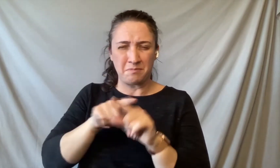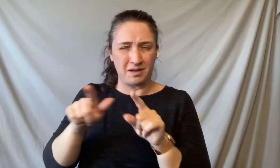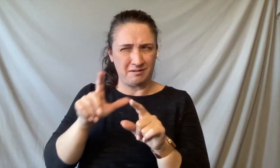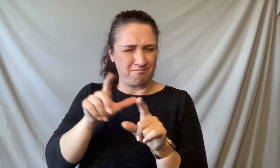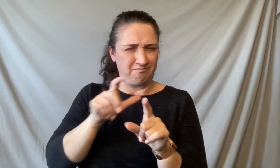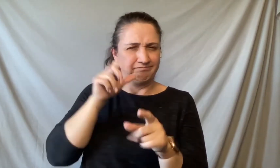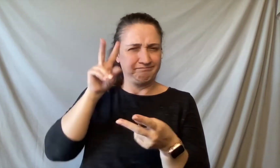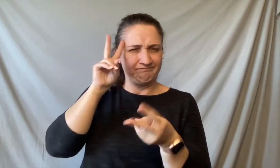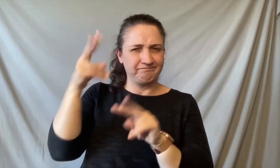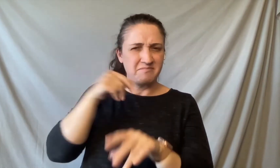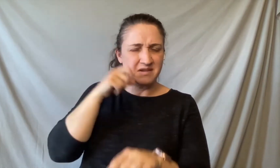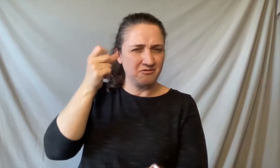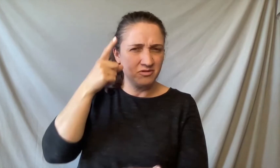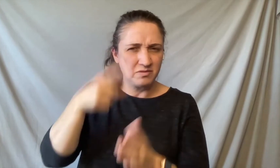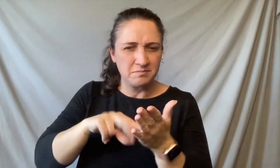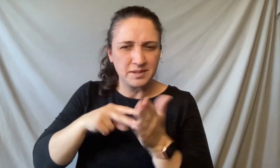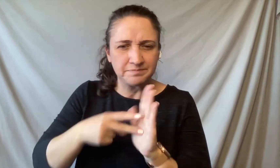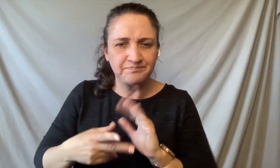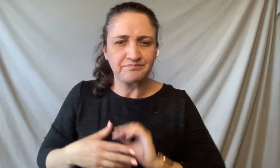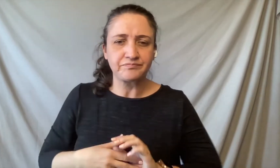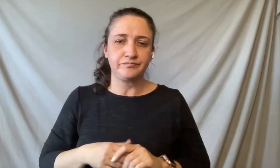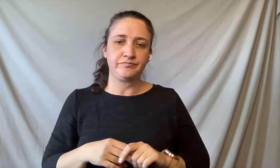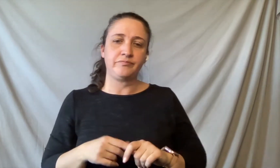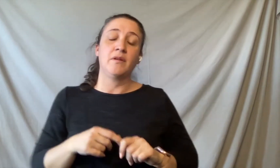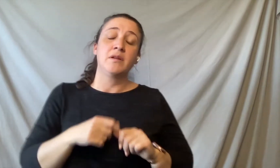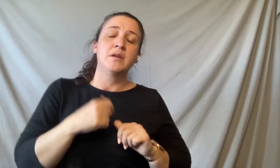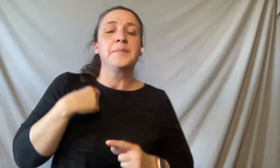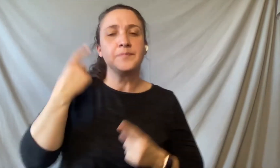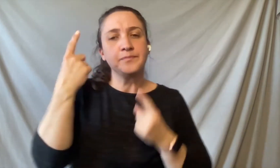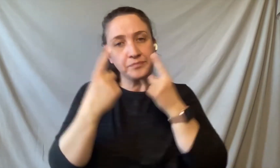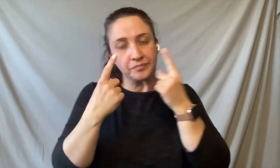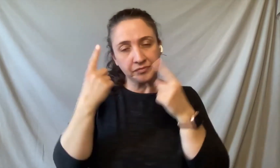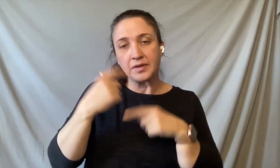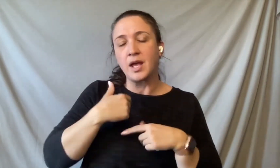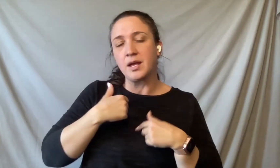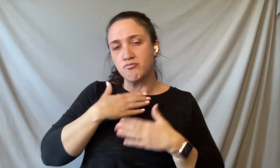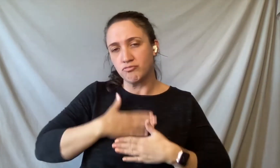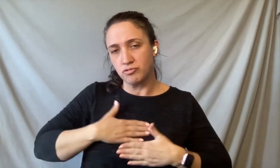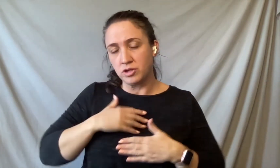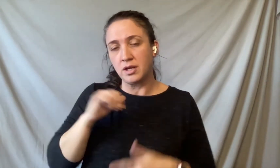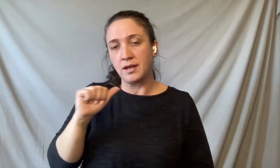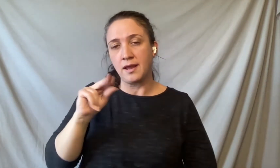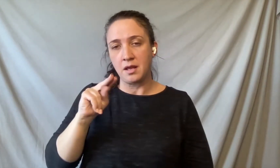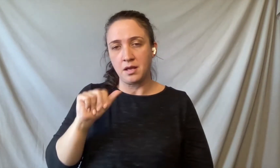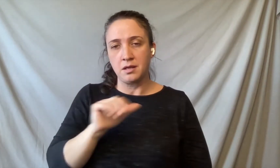I was wondering, so I appreciated Anna's comment about